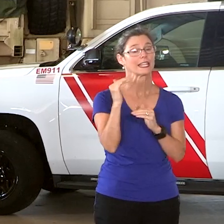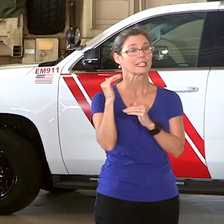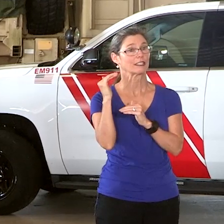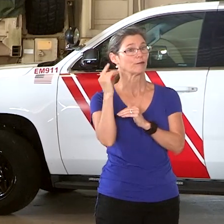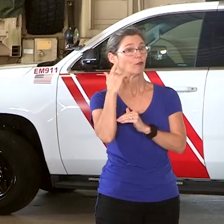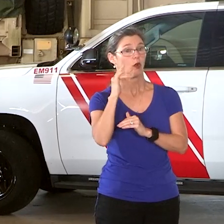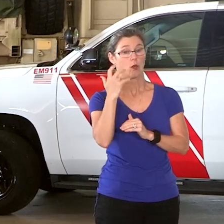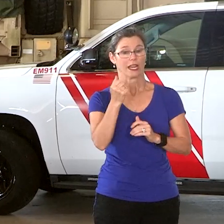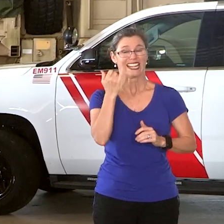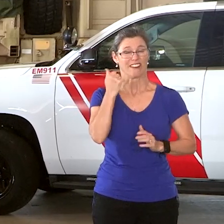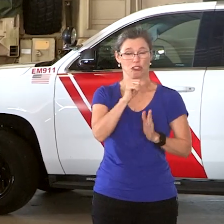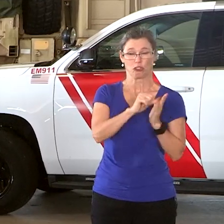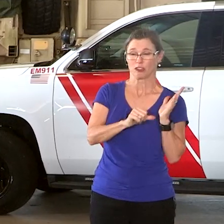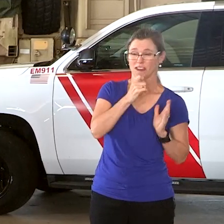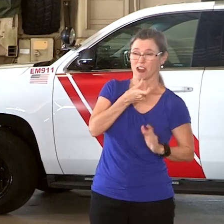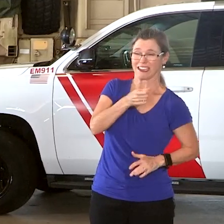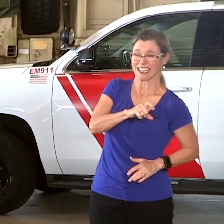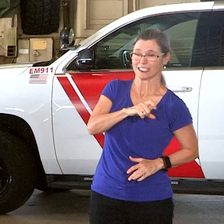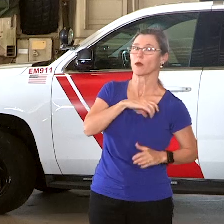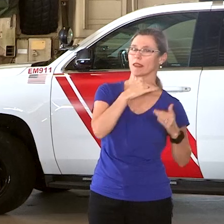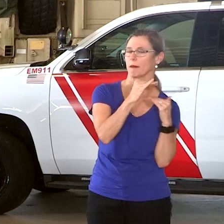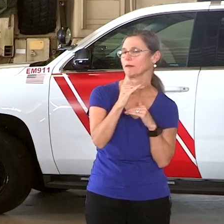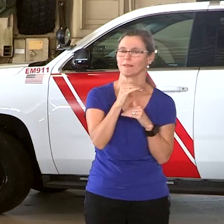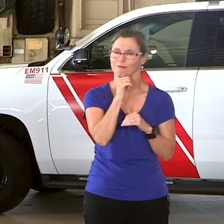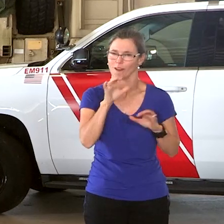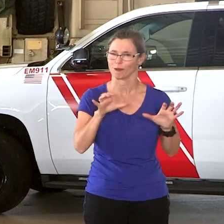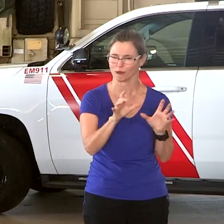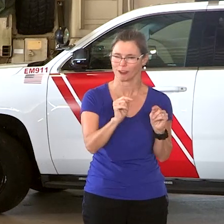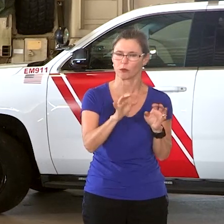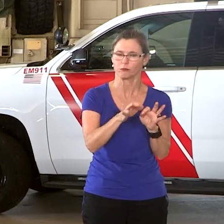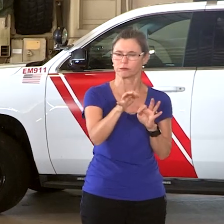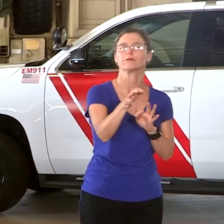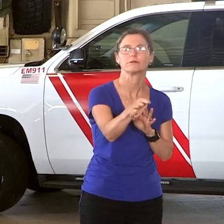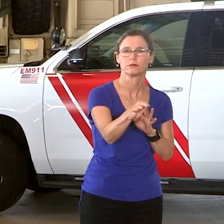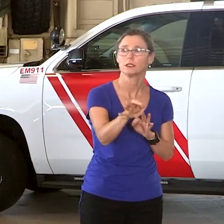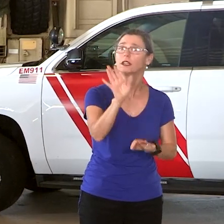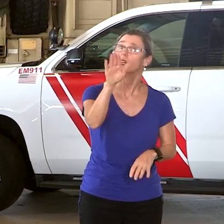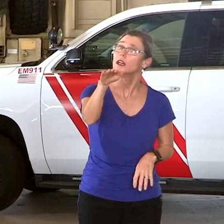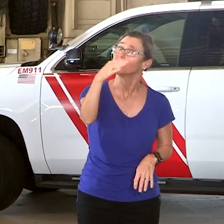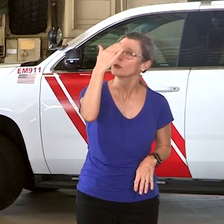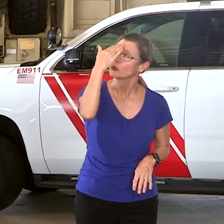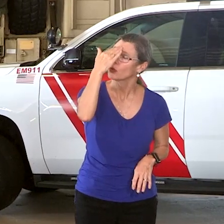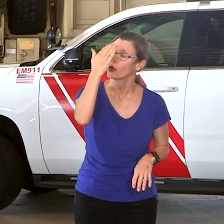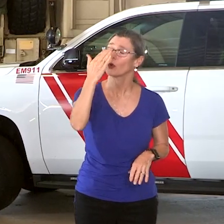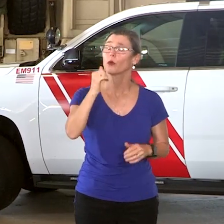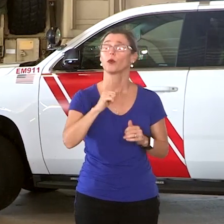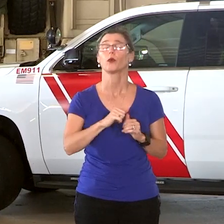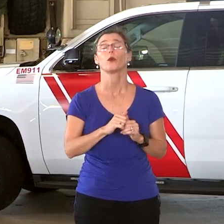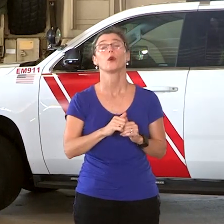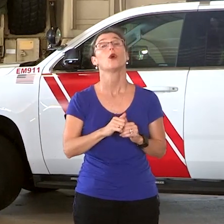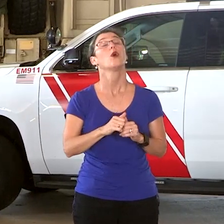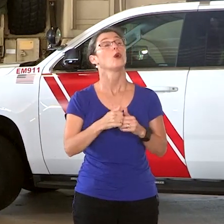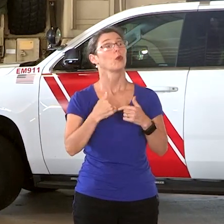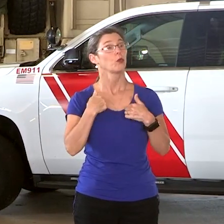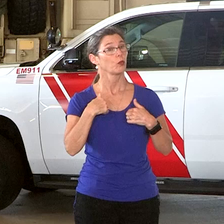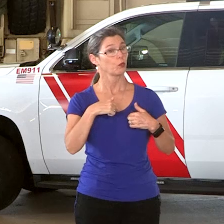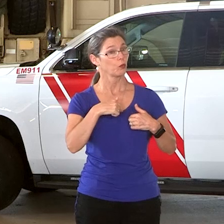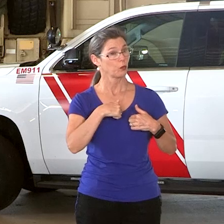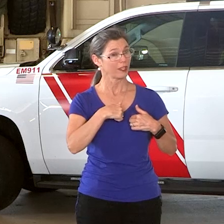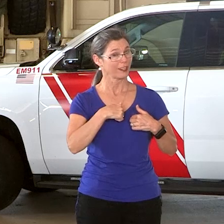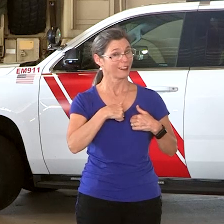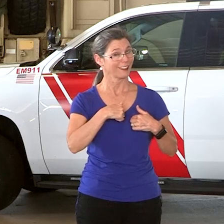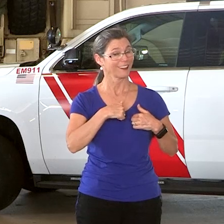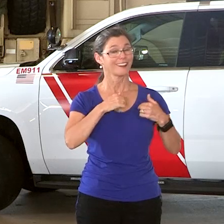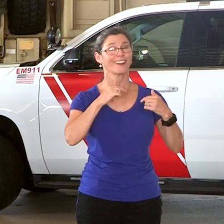non-urgent procedures right now, but I do want to share and make sure that the community is aware that we are prepared for where we